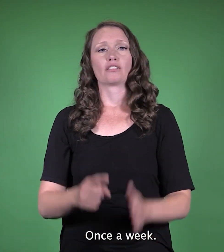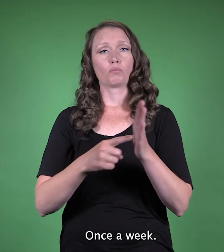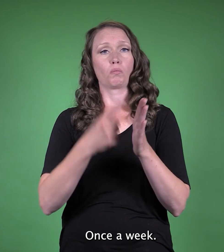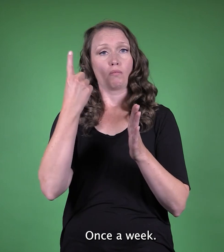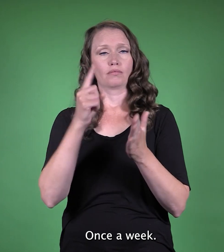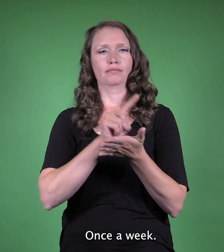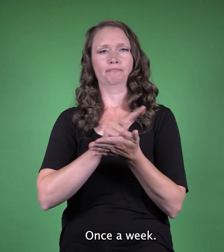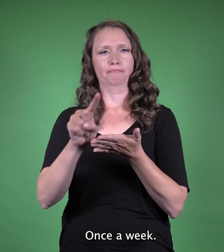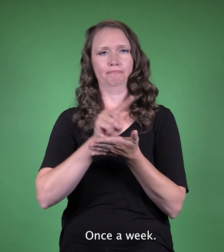Once a week.